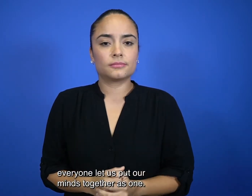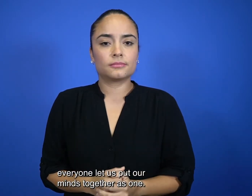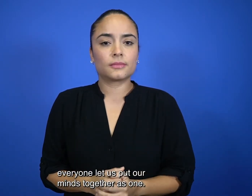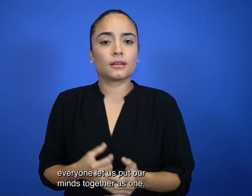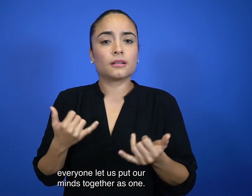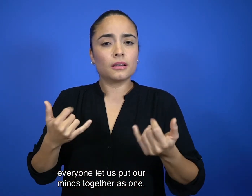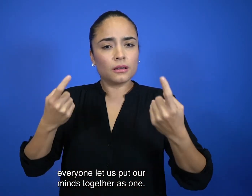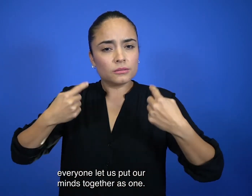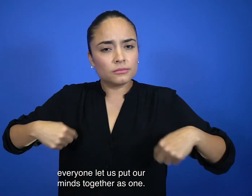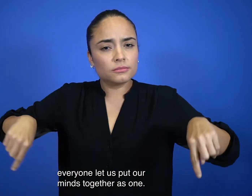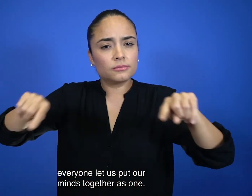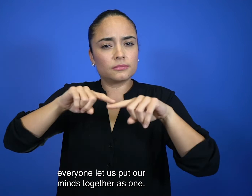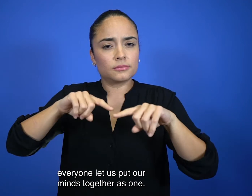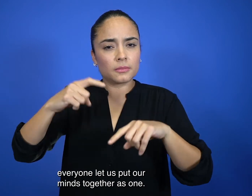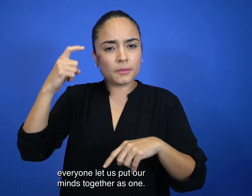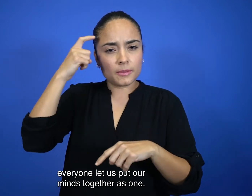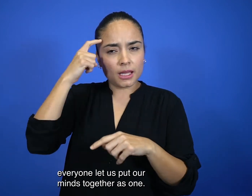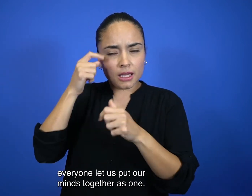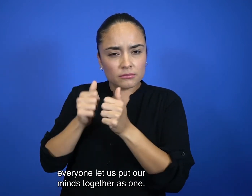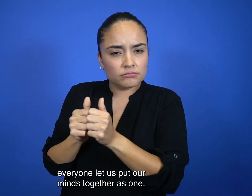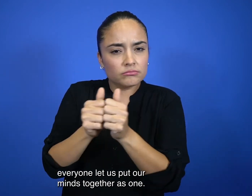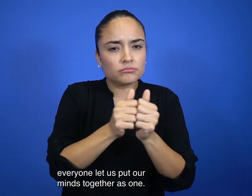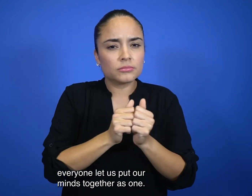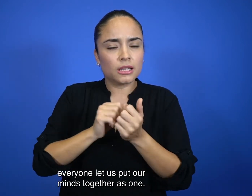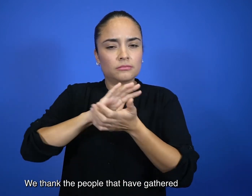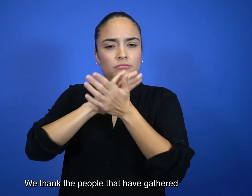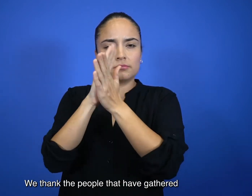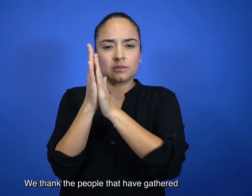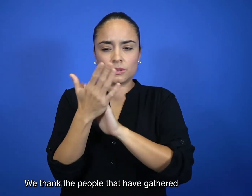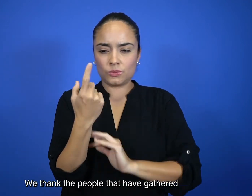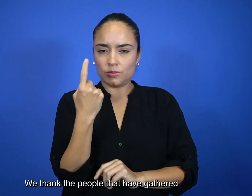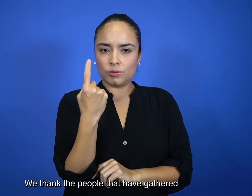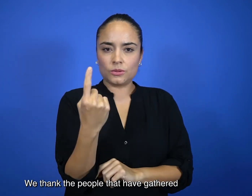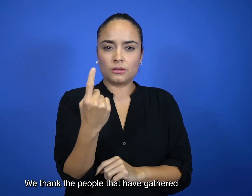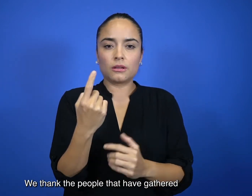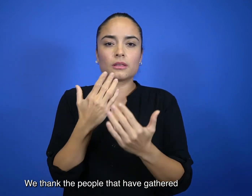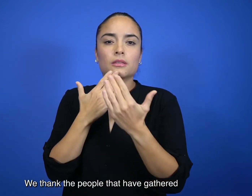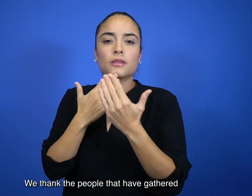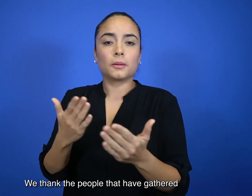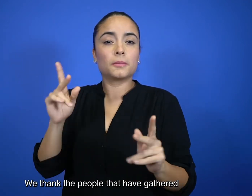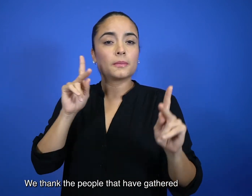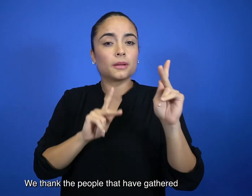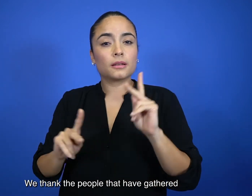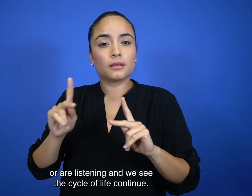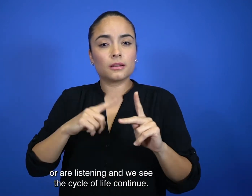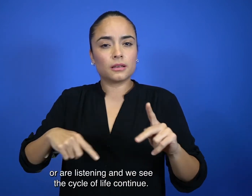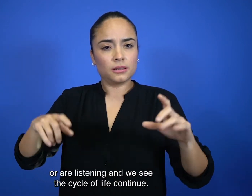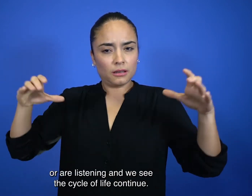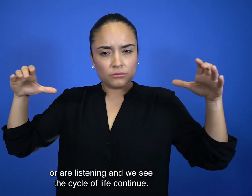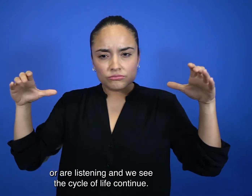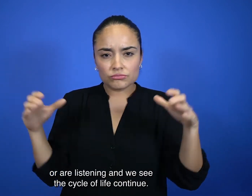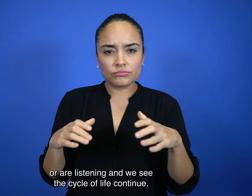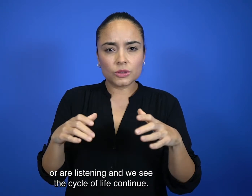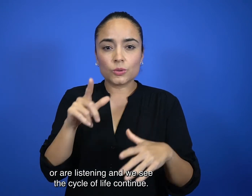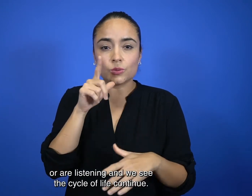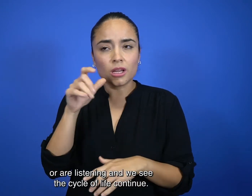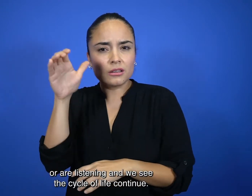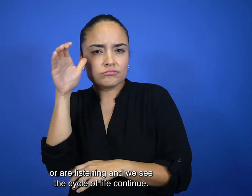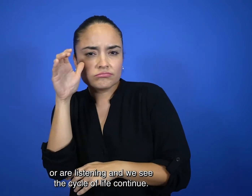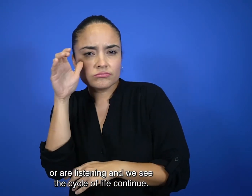put our minds together as one. We thank the people that have gathered or are listening, and we see the cycle